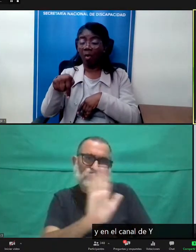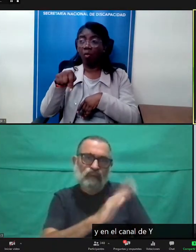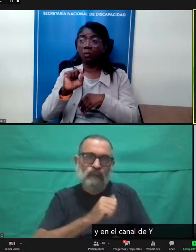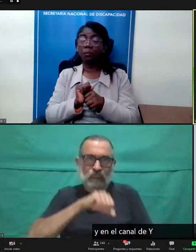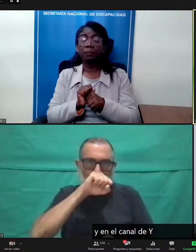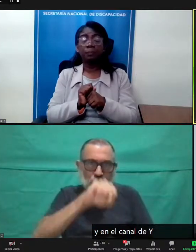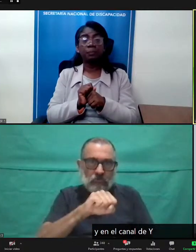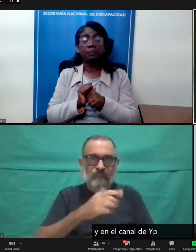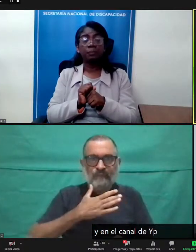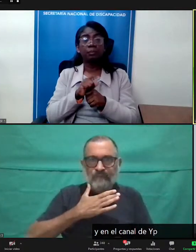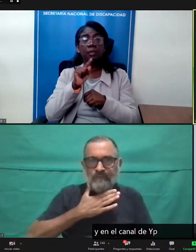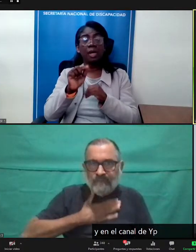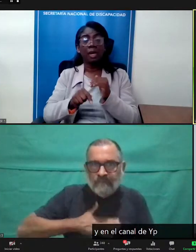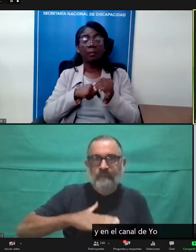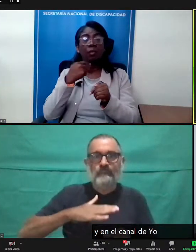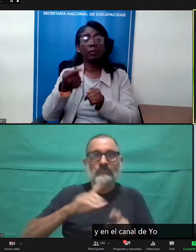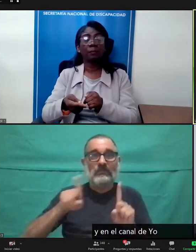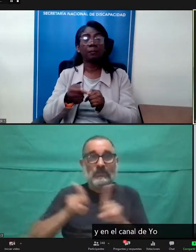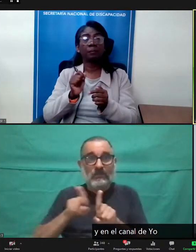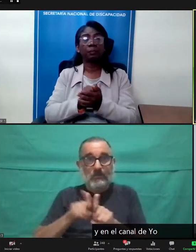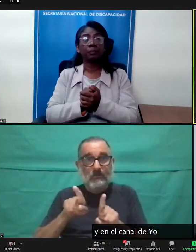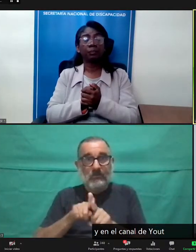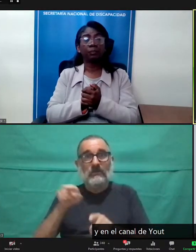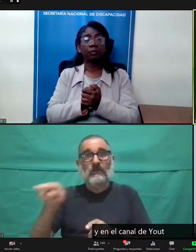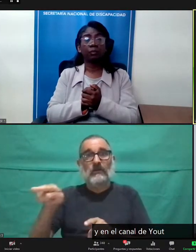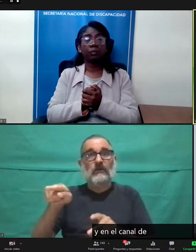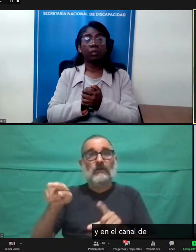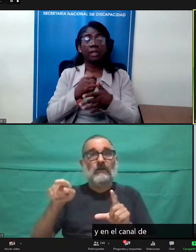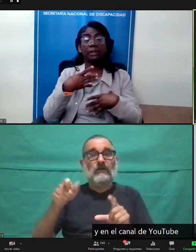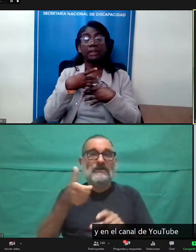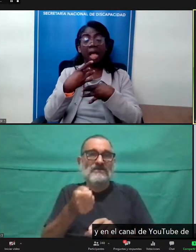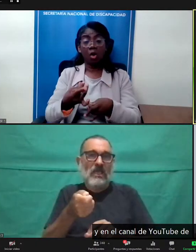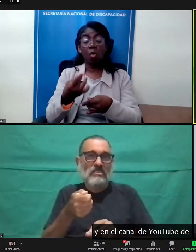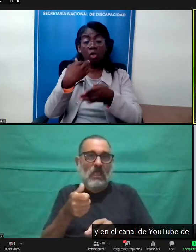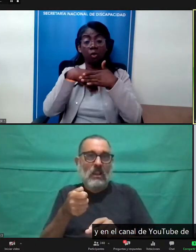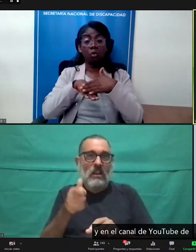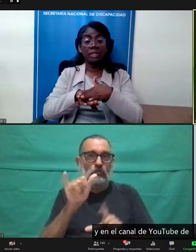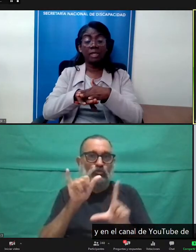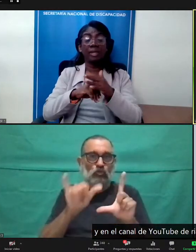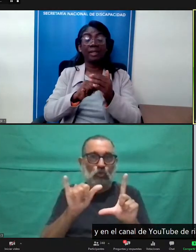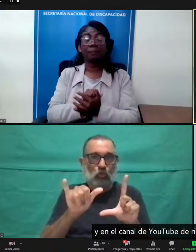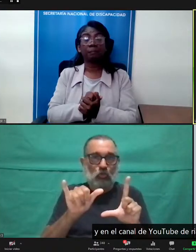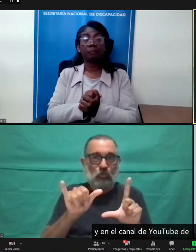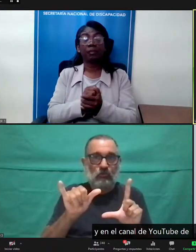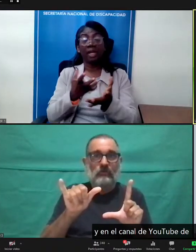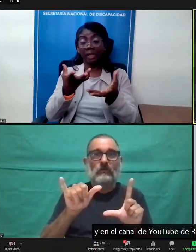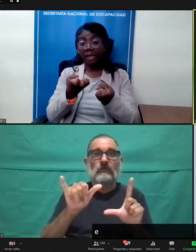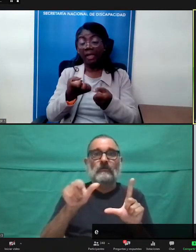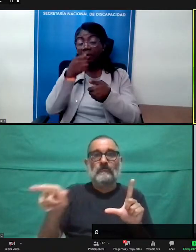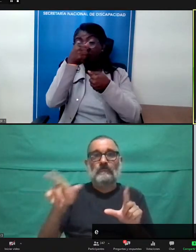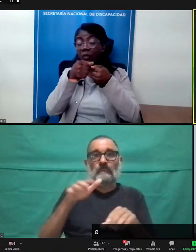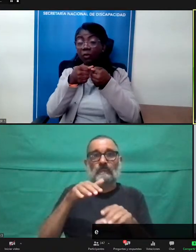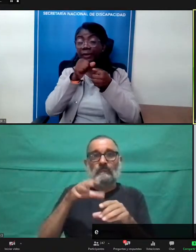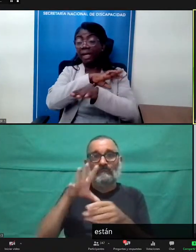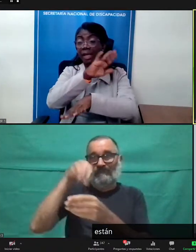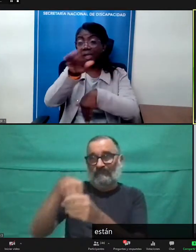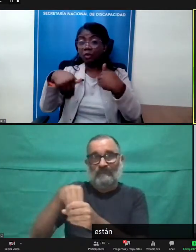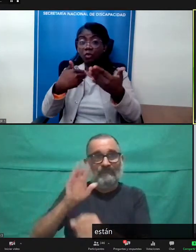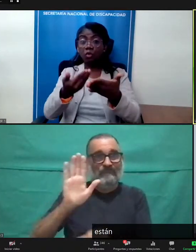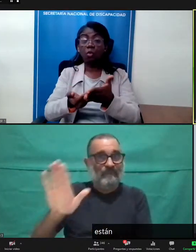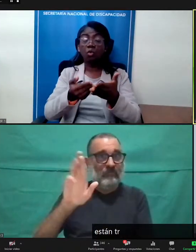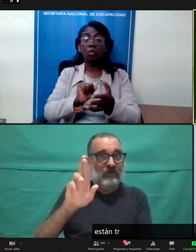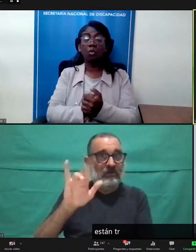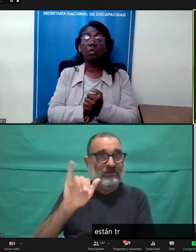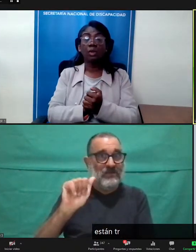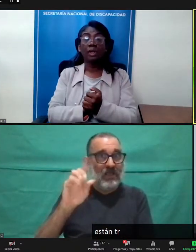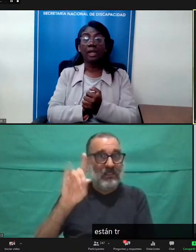so thank you very much now we're going to go into the inclusive health panel i would like to remind all of